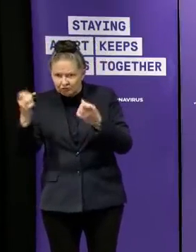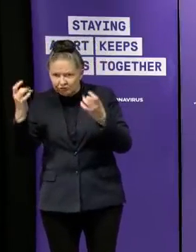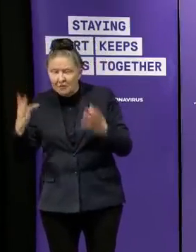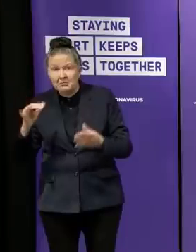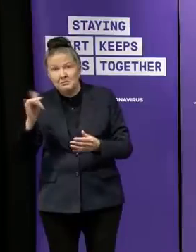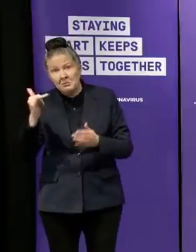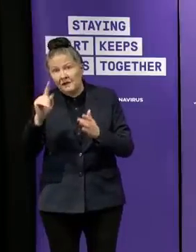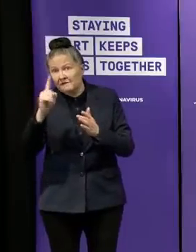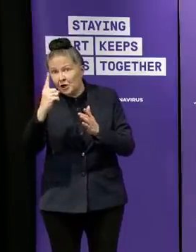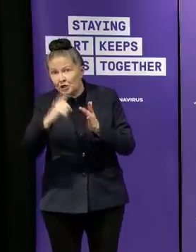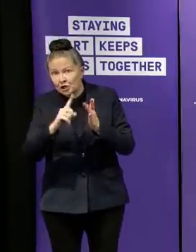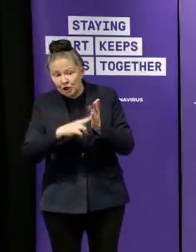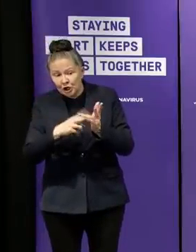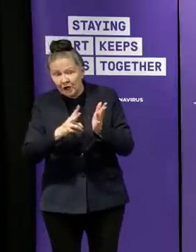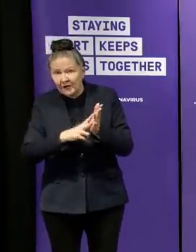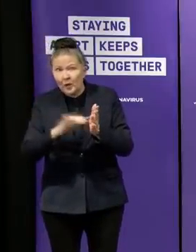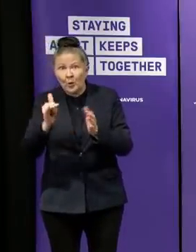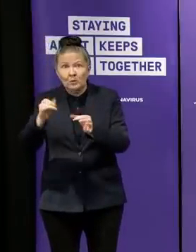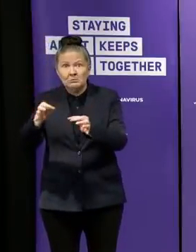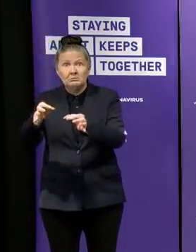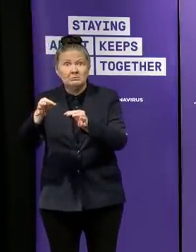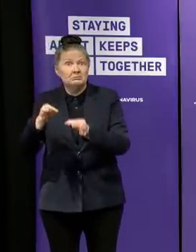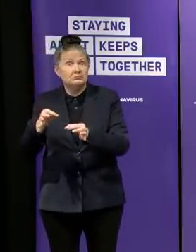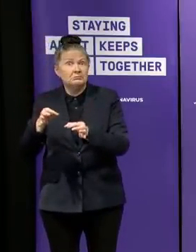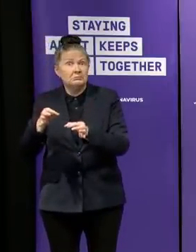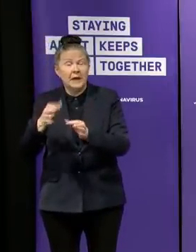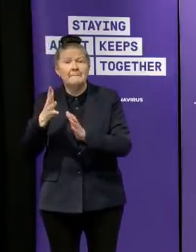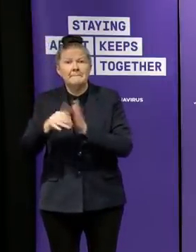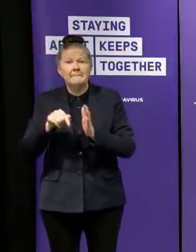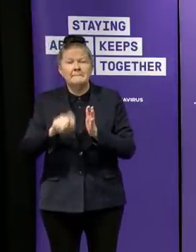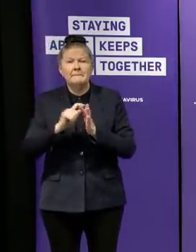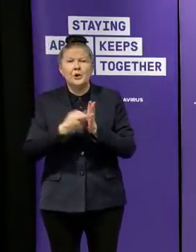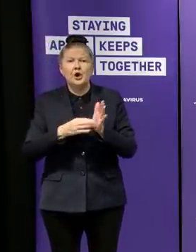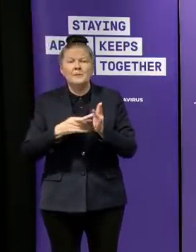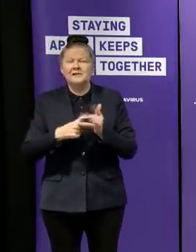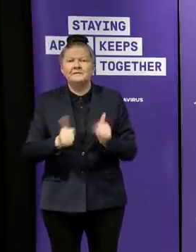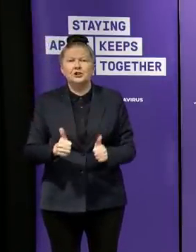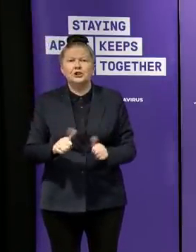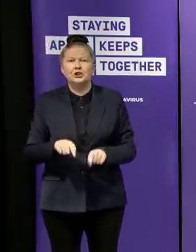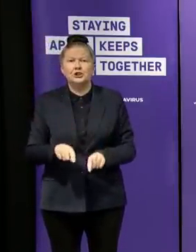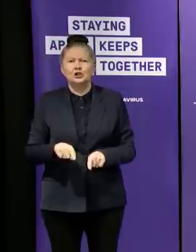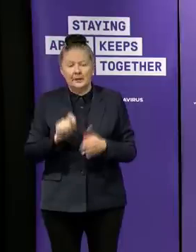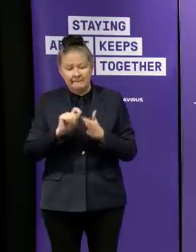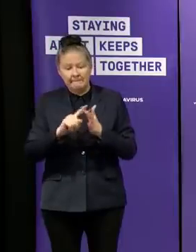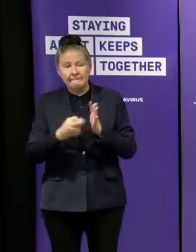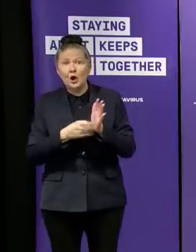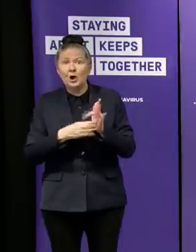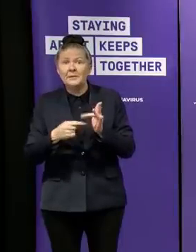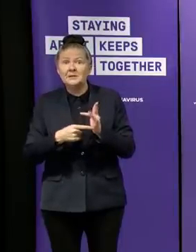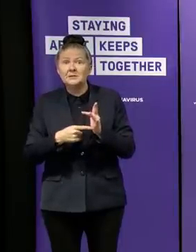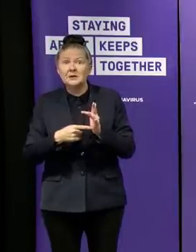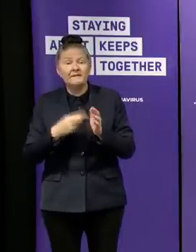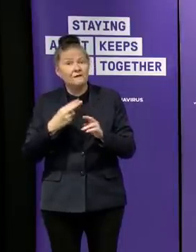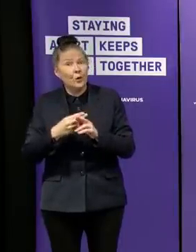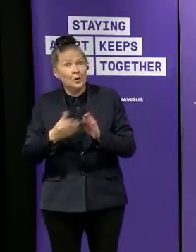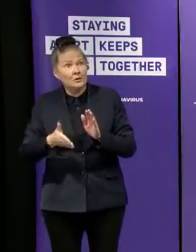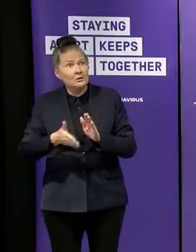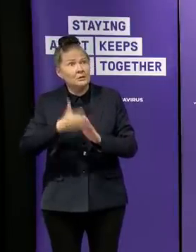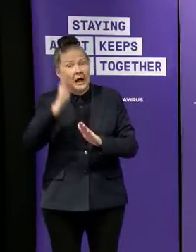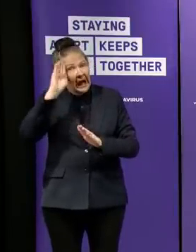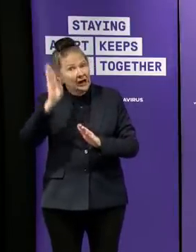1st of November or some days before then those permits will not be needed. Permits to travel into regional Victoria, though, will still be an